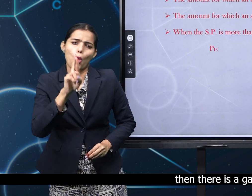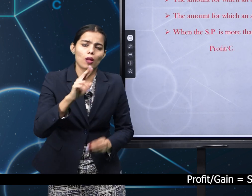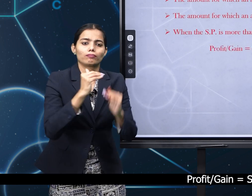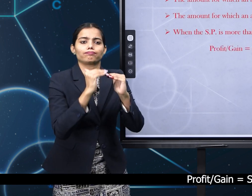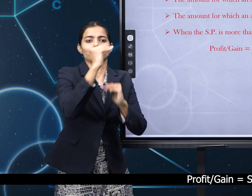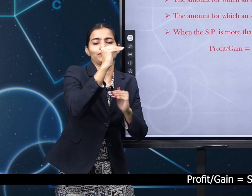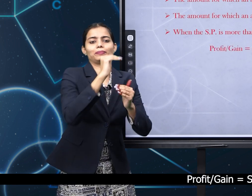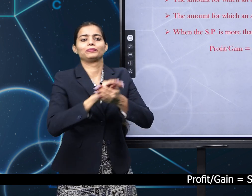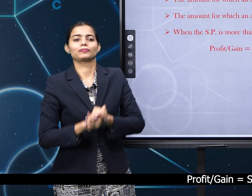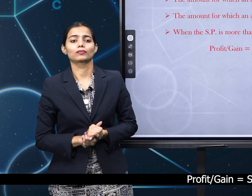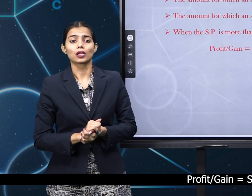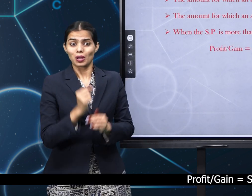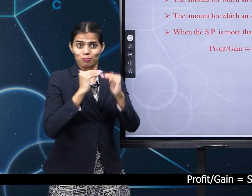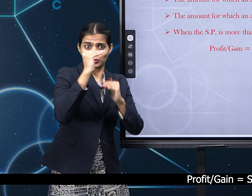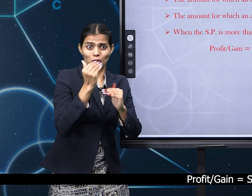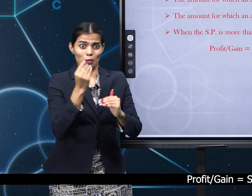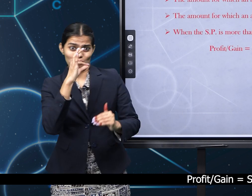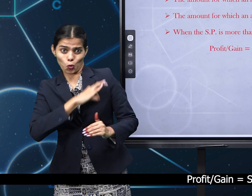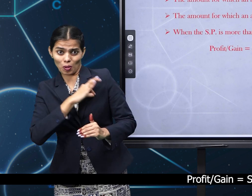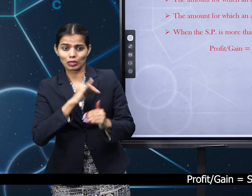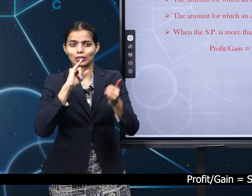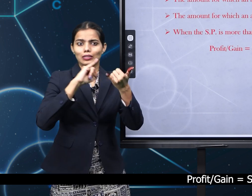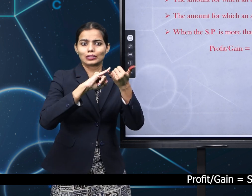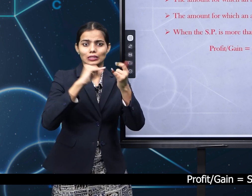Profit by gain is equal to SP minus CP.